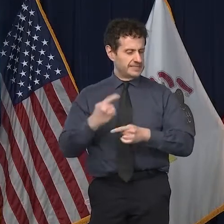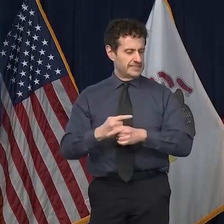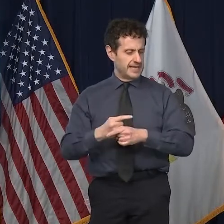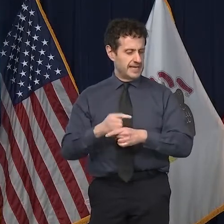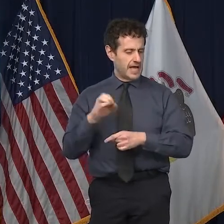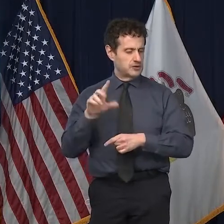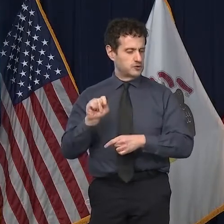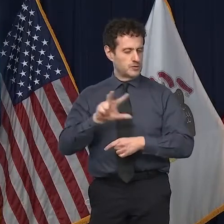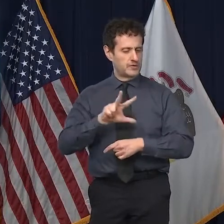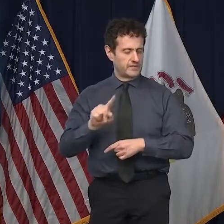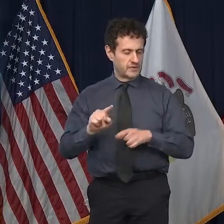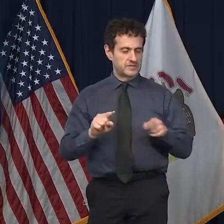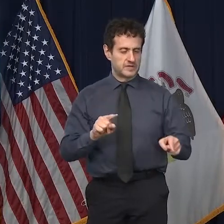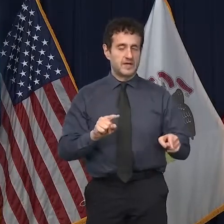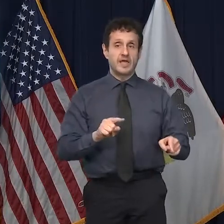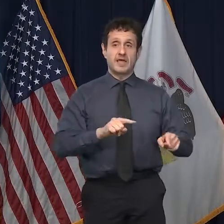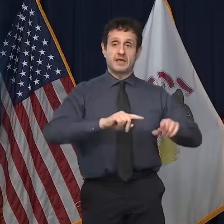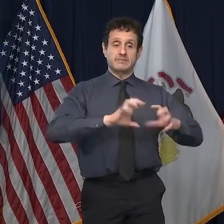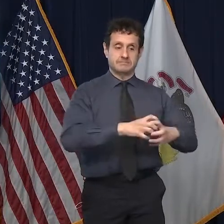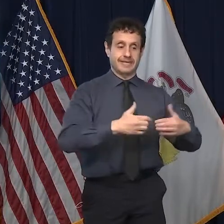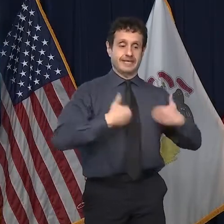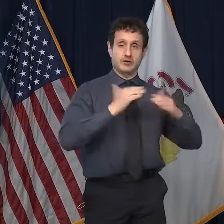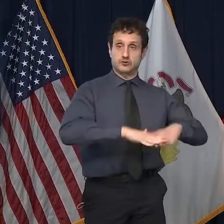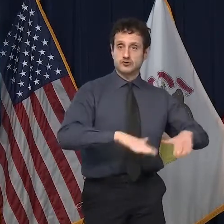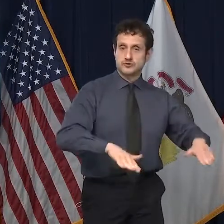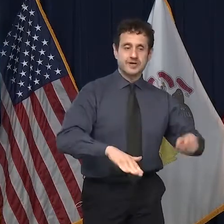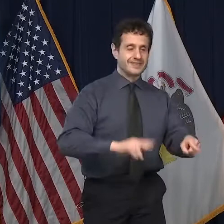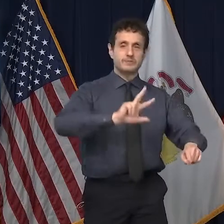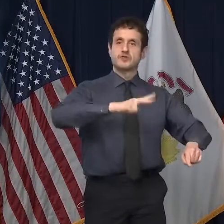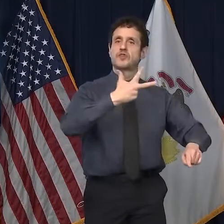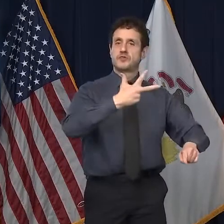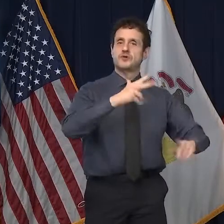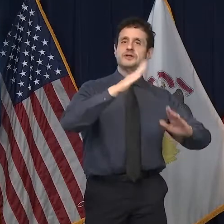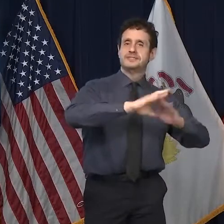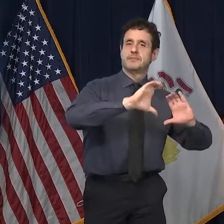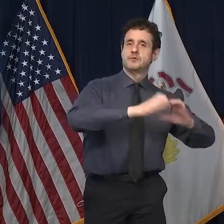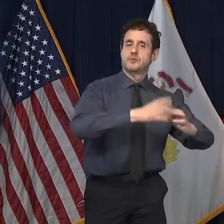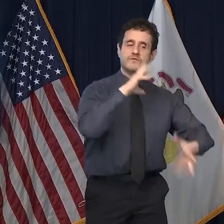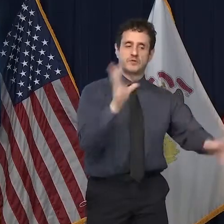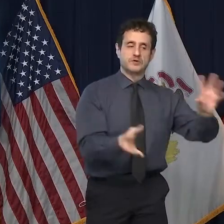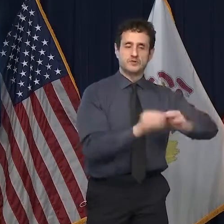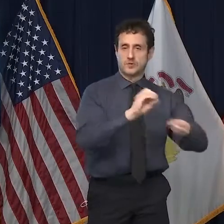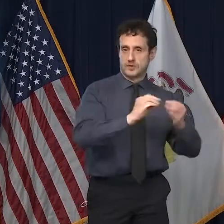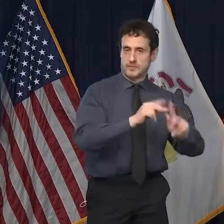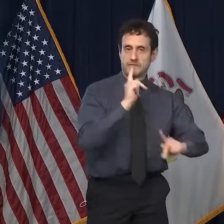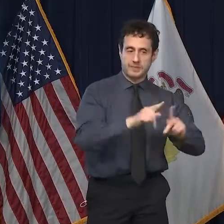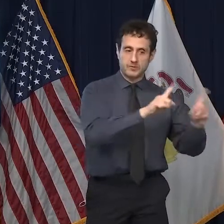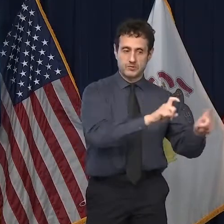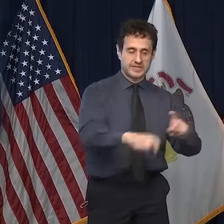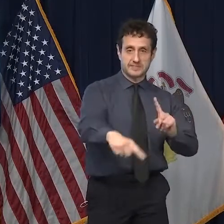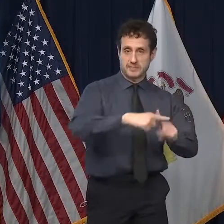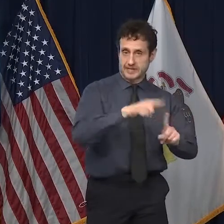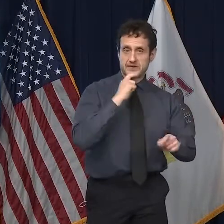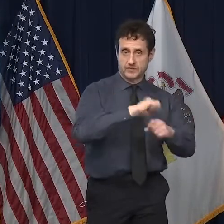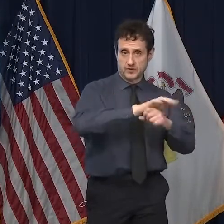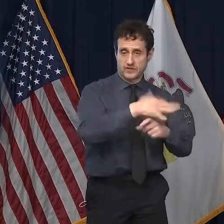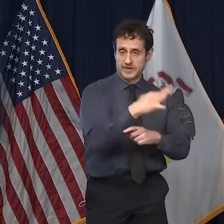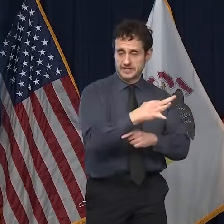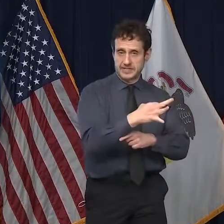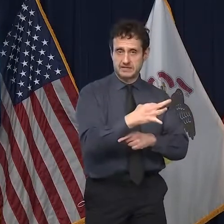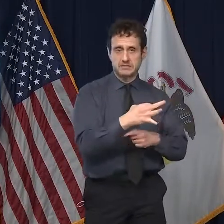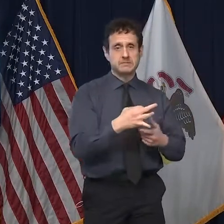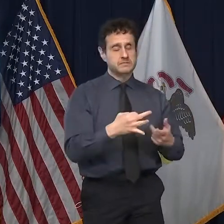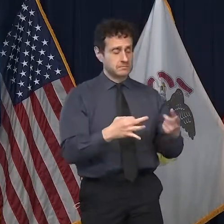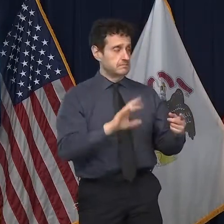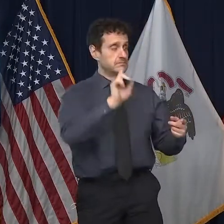the they were the third largest group in terms of the total number of cases. So again, as the governor said, we are